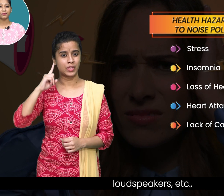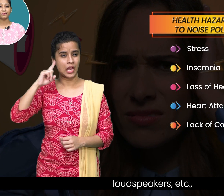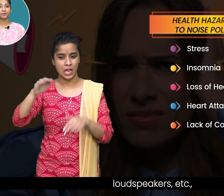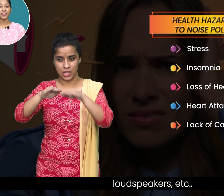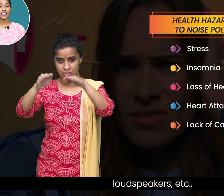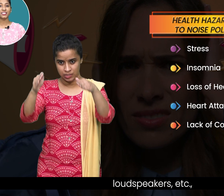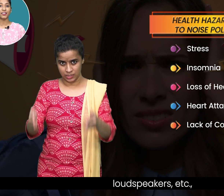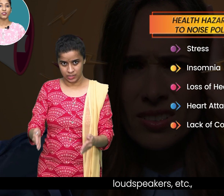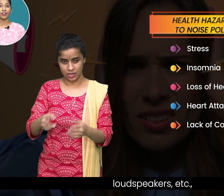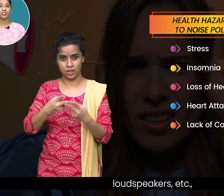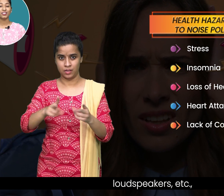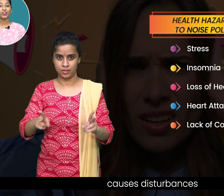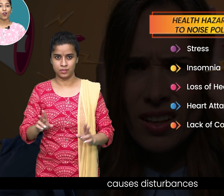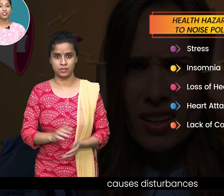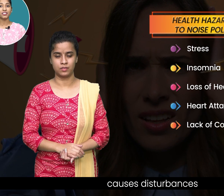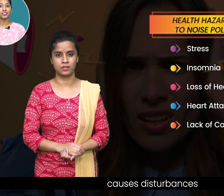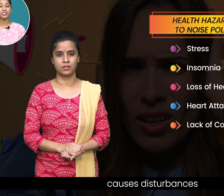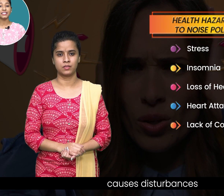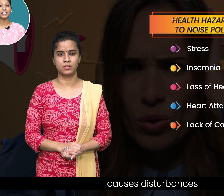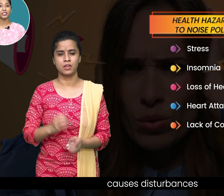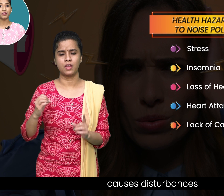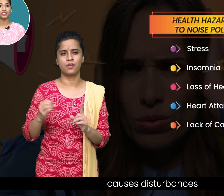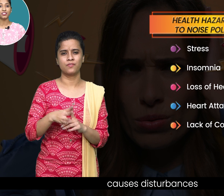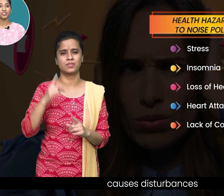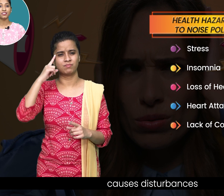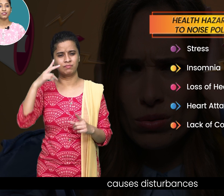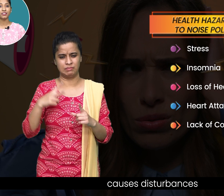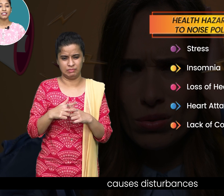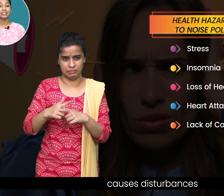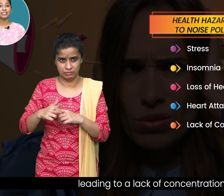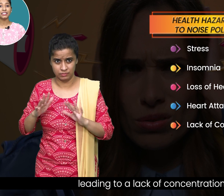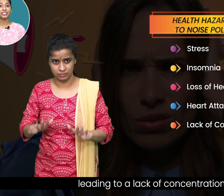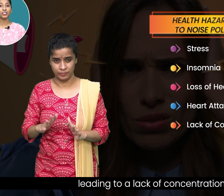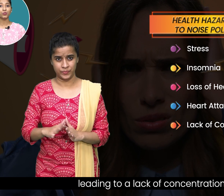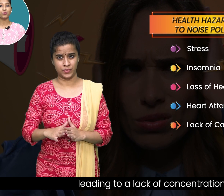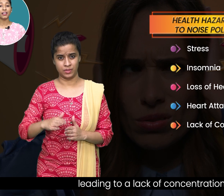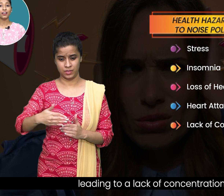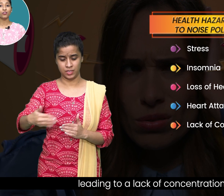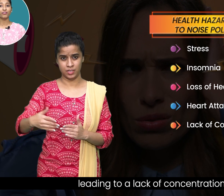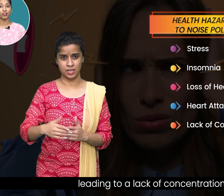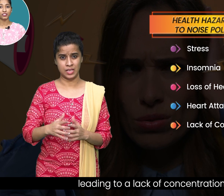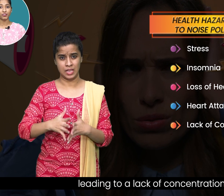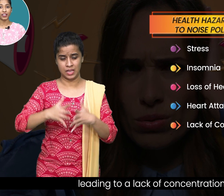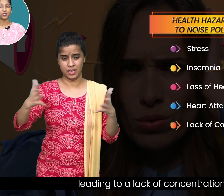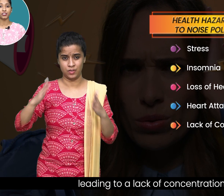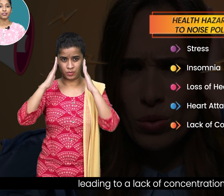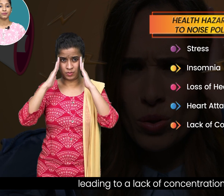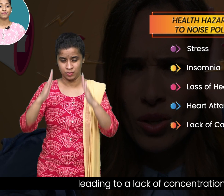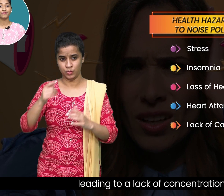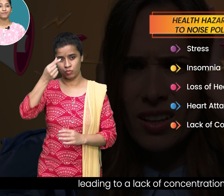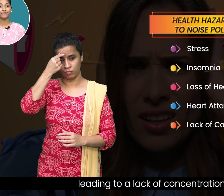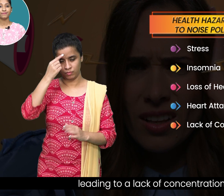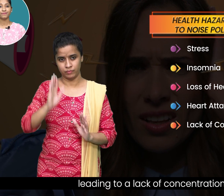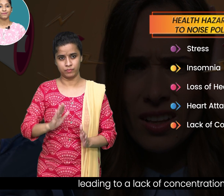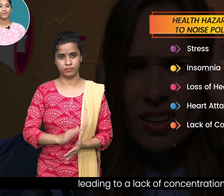loudspeakers, etc. causes disturbances leading to lack of concentration.